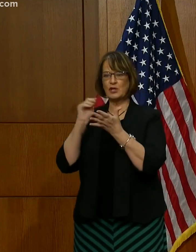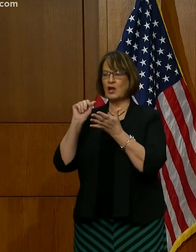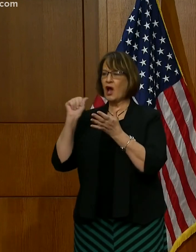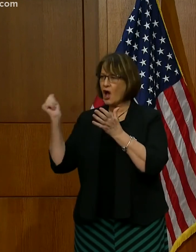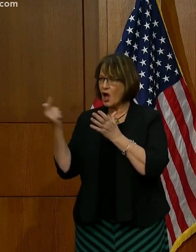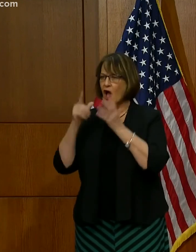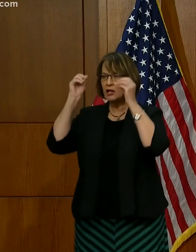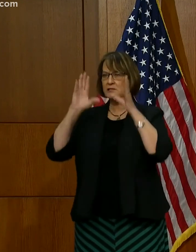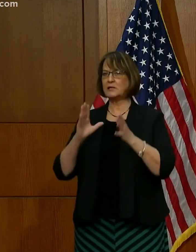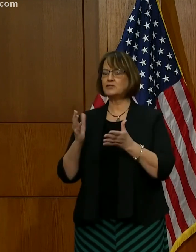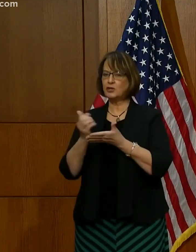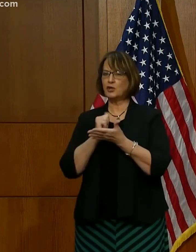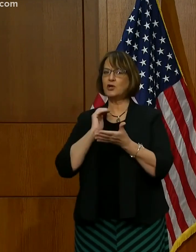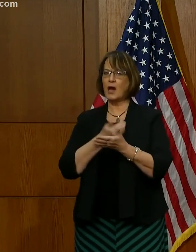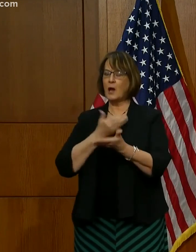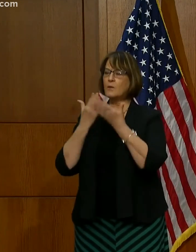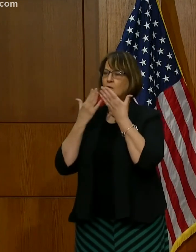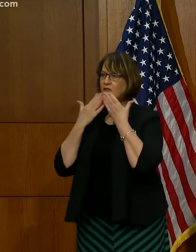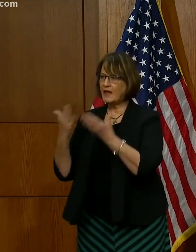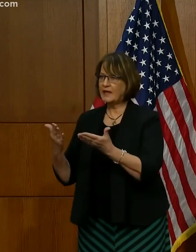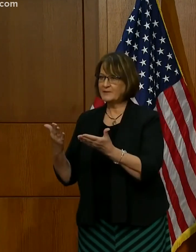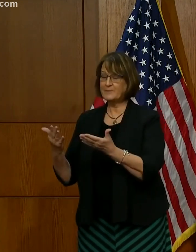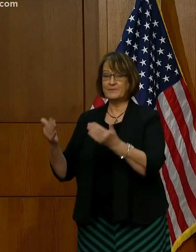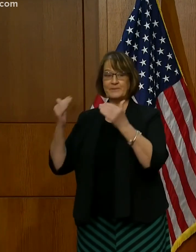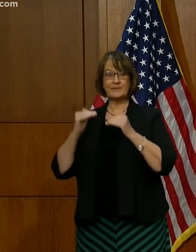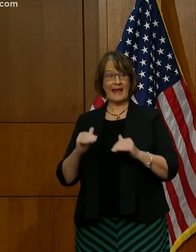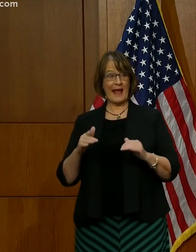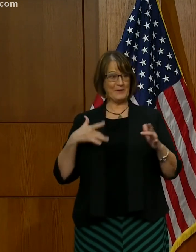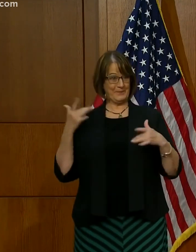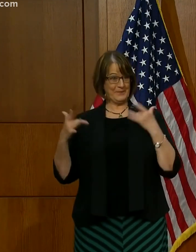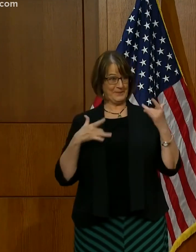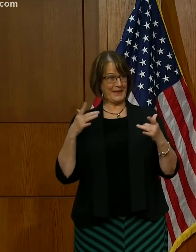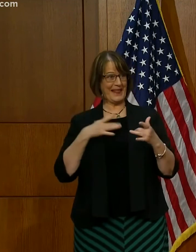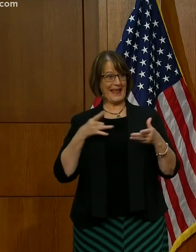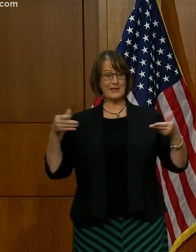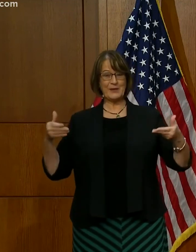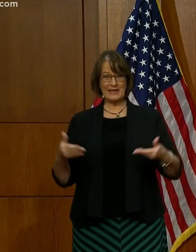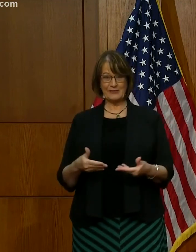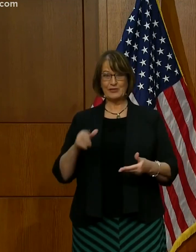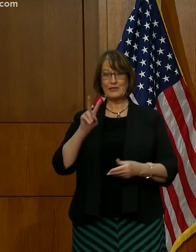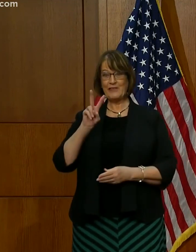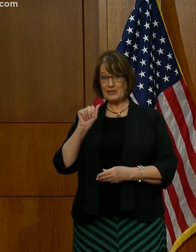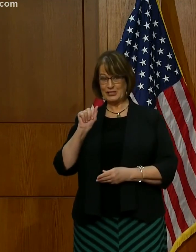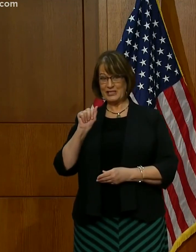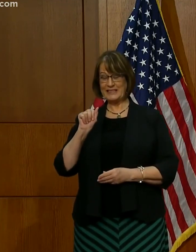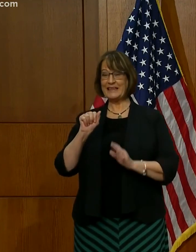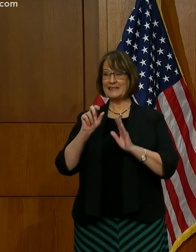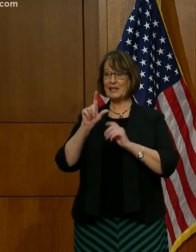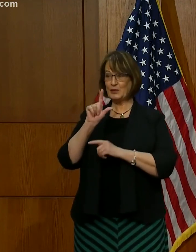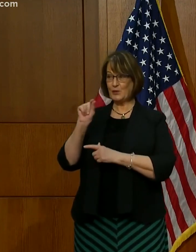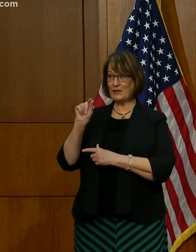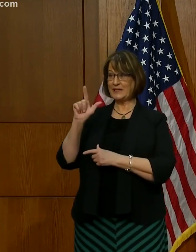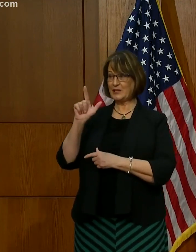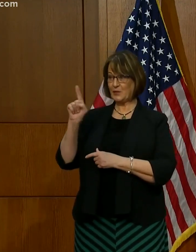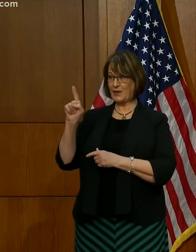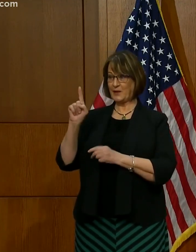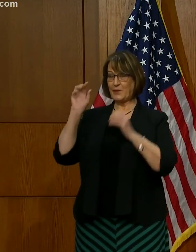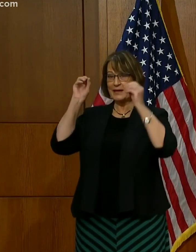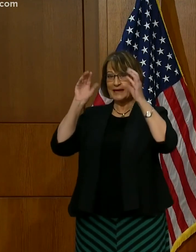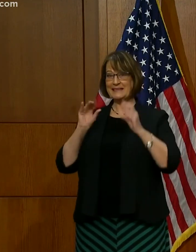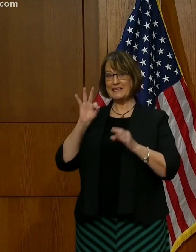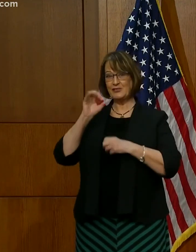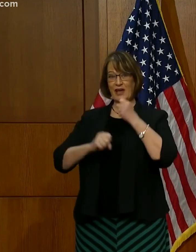thanks. Now, this is exciting. I'd like to introduce Virginia's 2021 Teacher